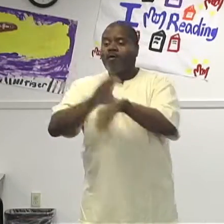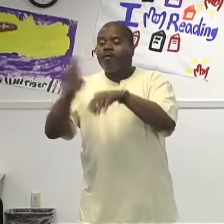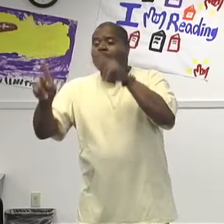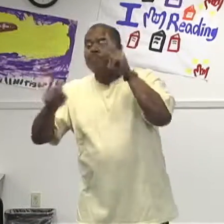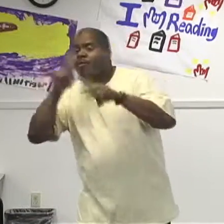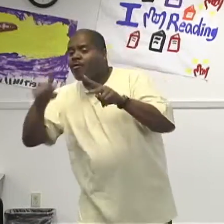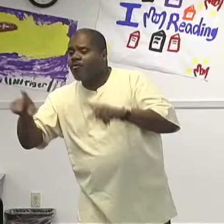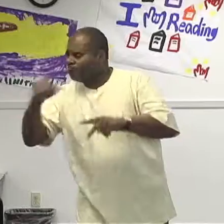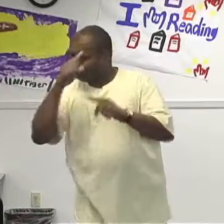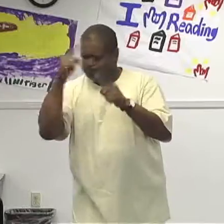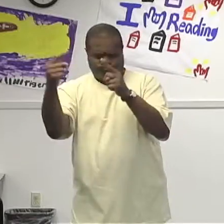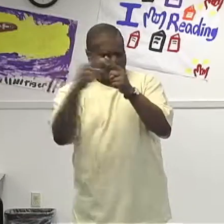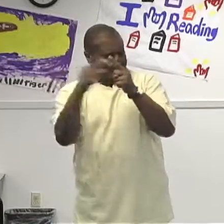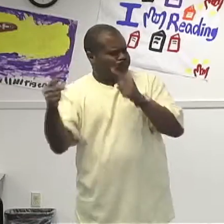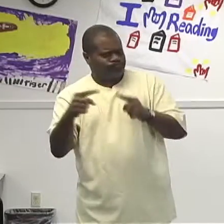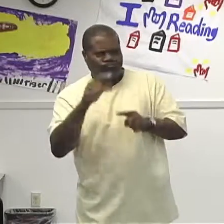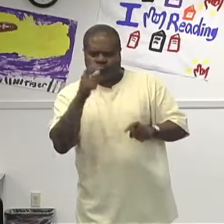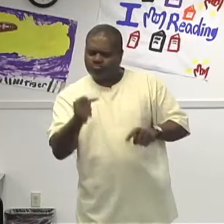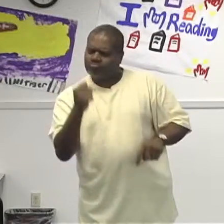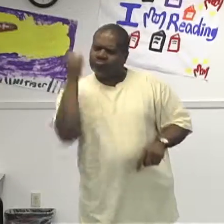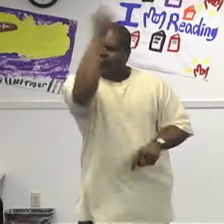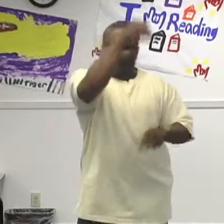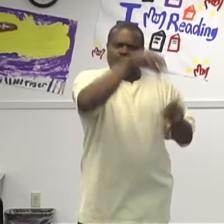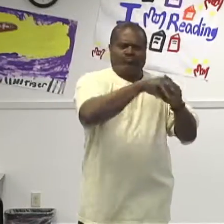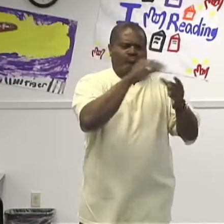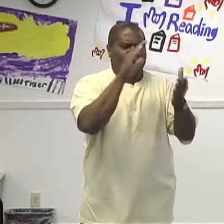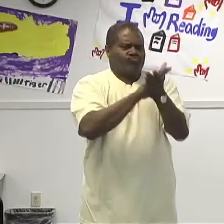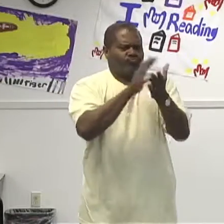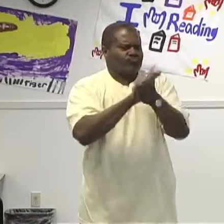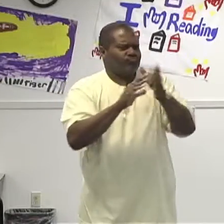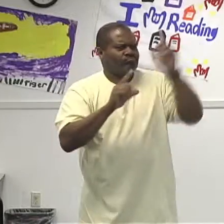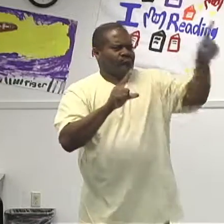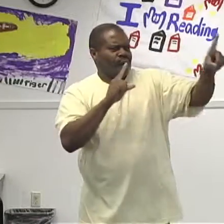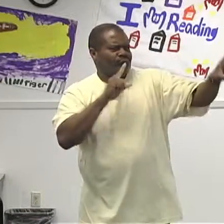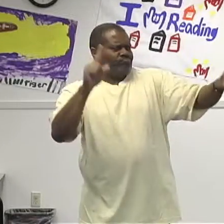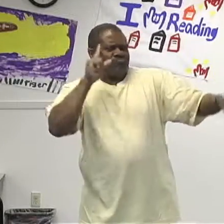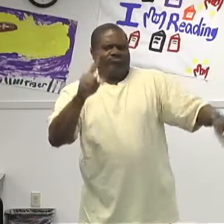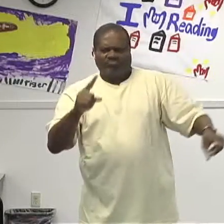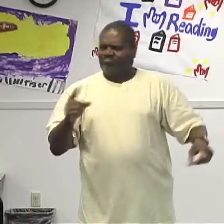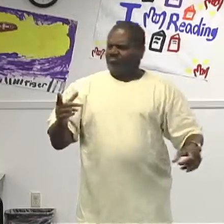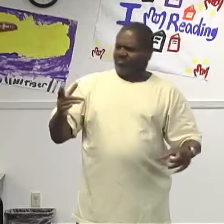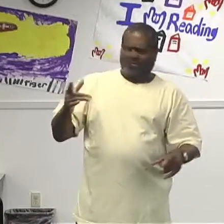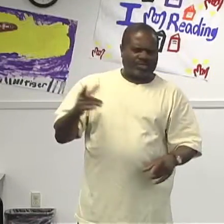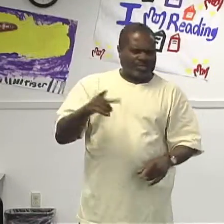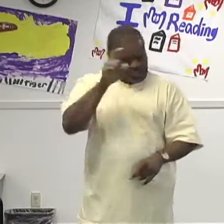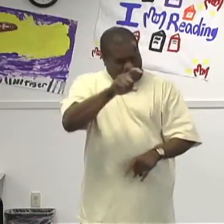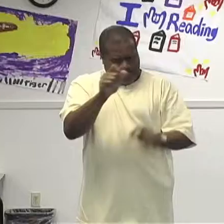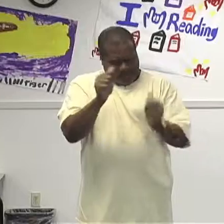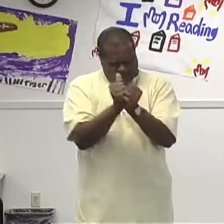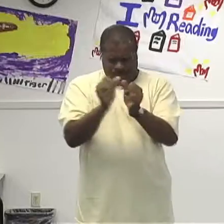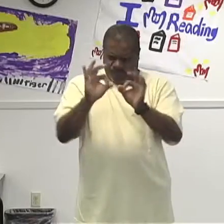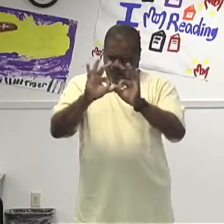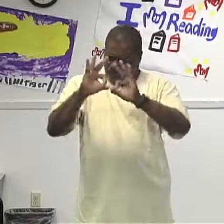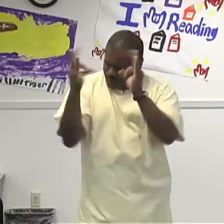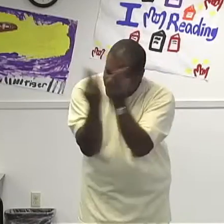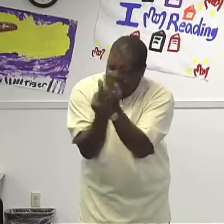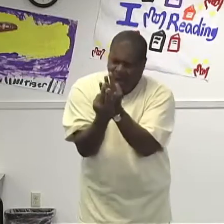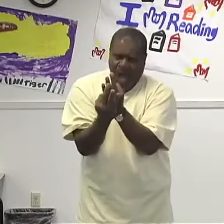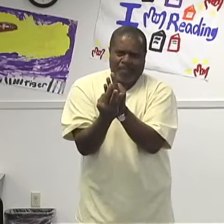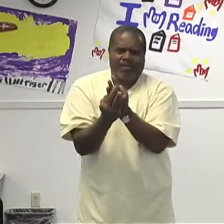Indiana. So we were really surprised when they were not approving of this decision. In fact, they were